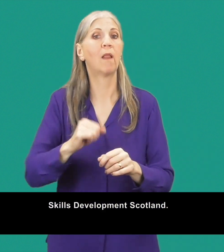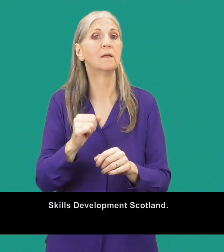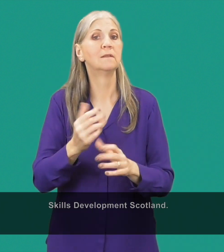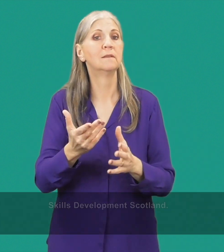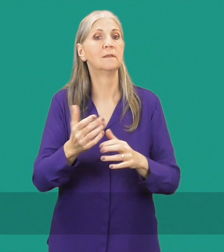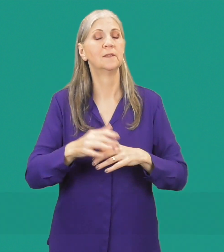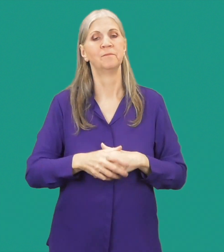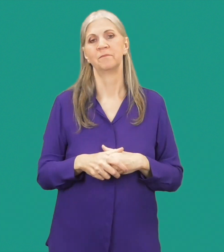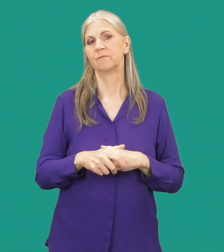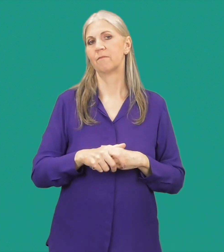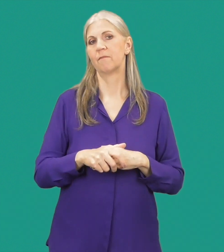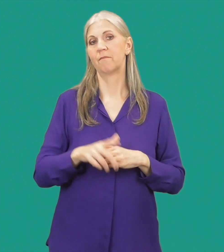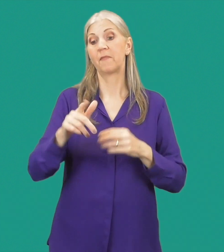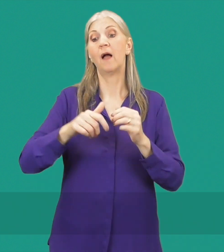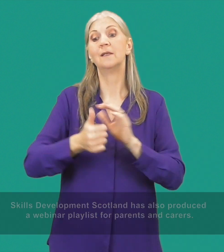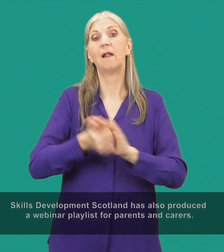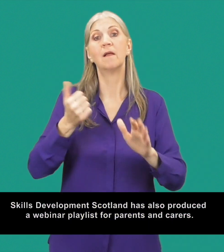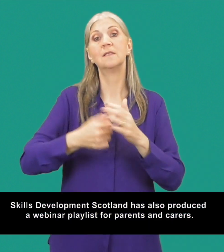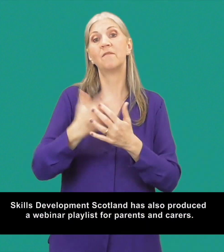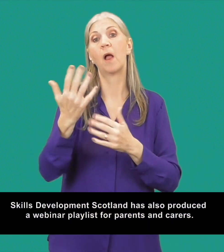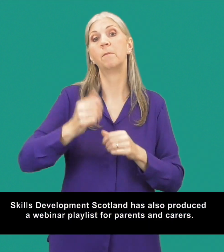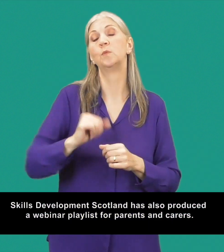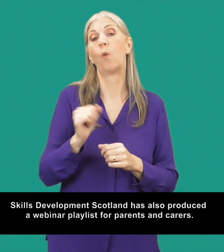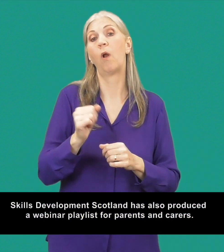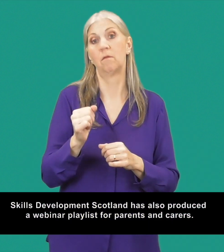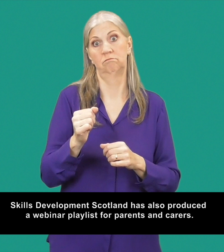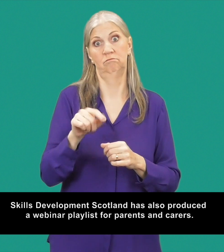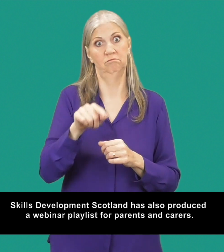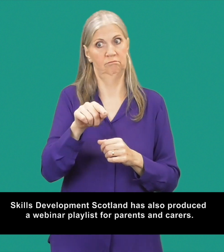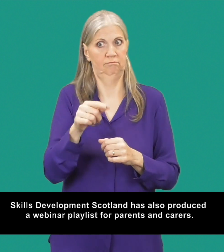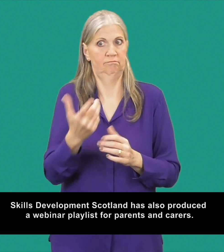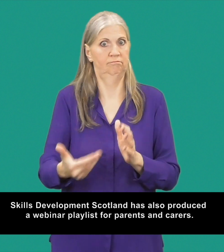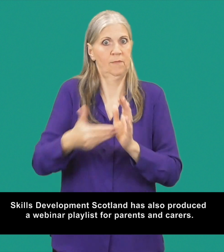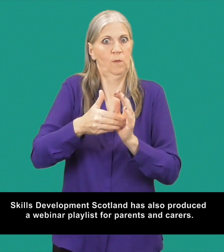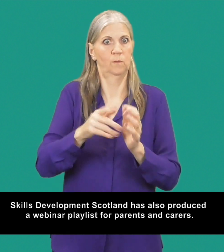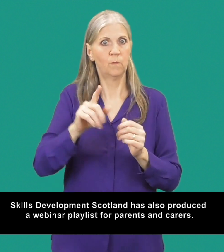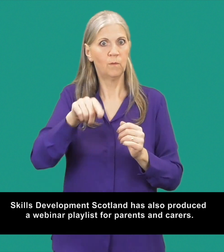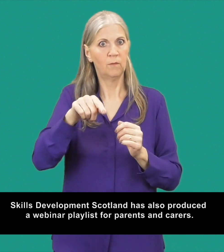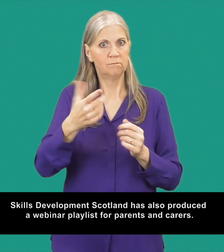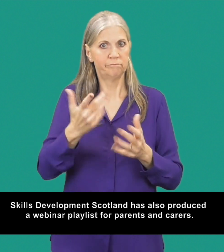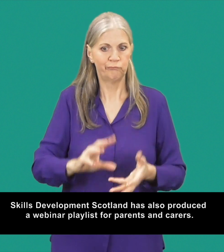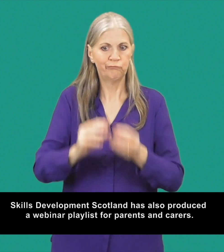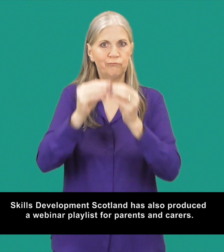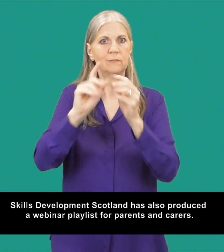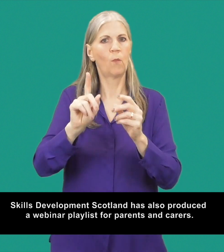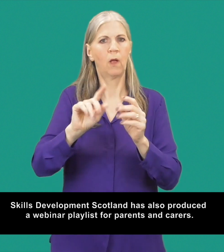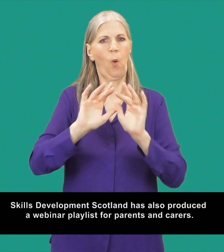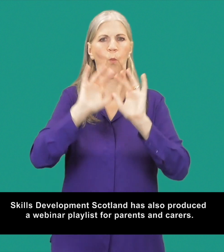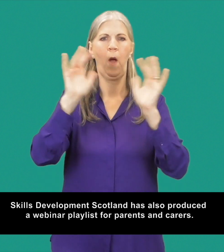Skills Development Scotland has also produced a webinar playlist for parents and carers.